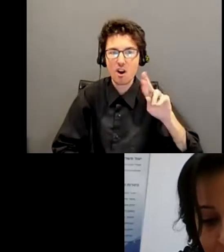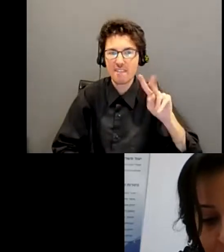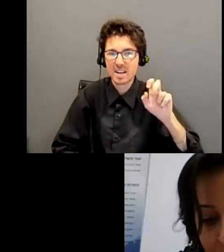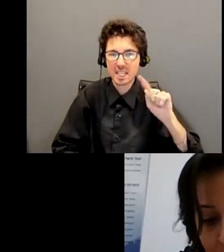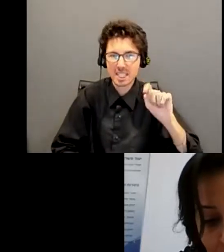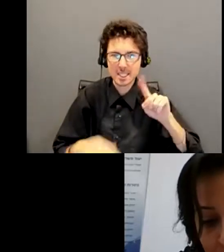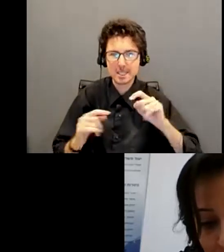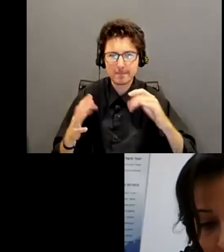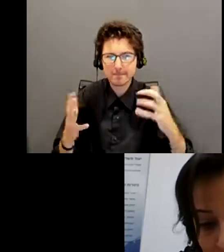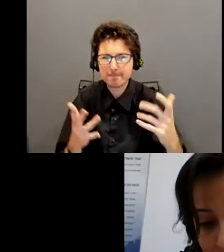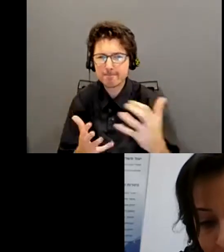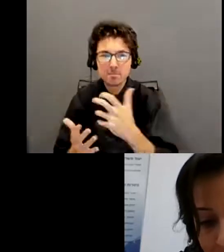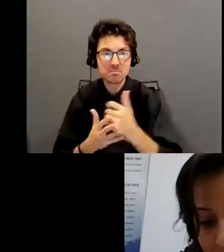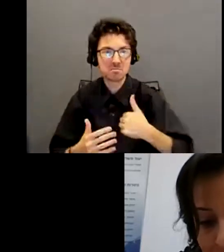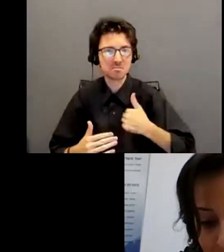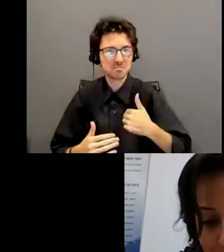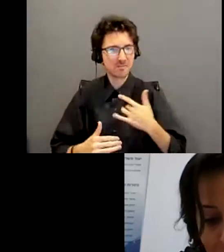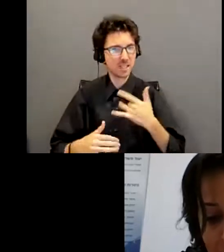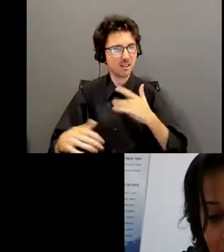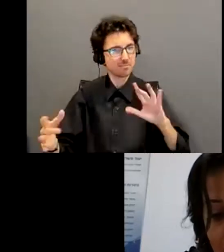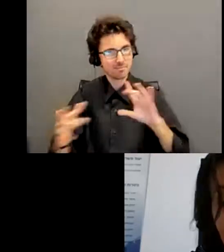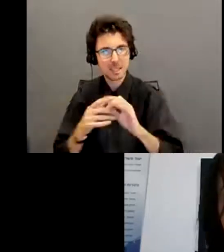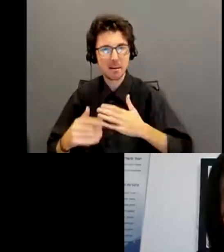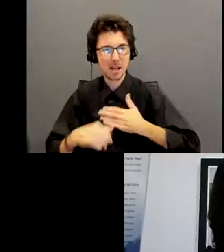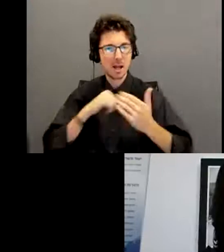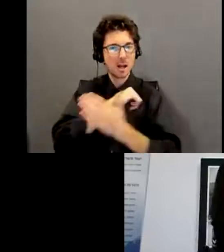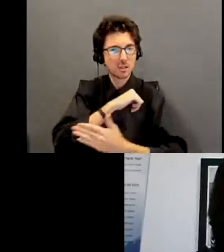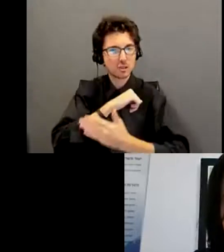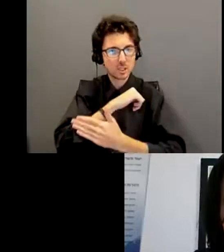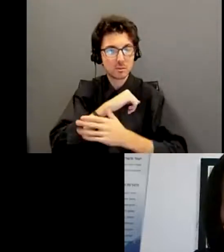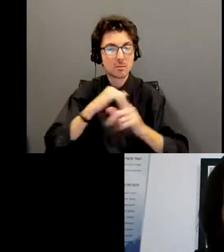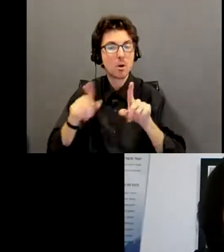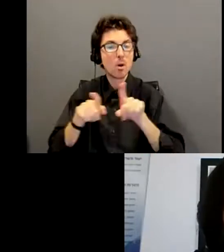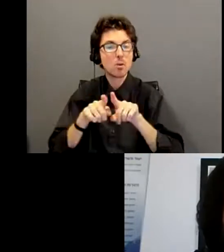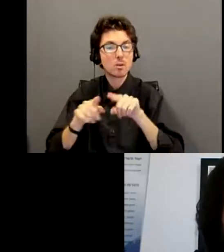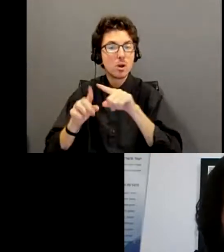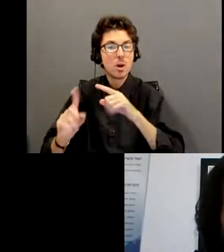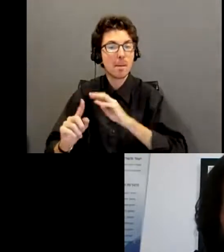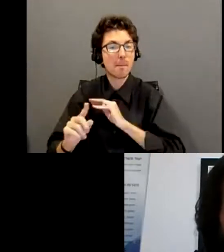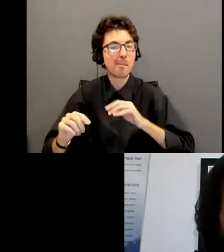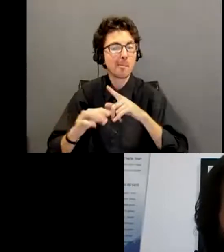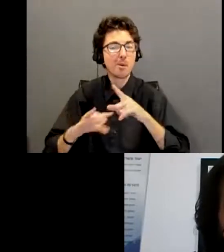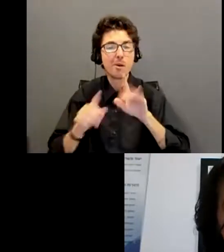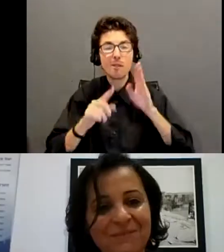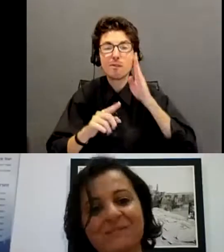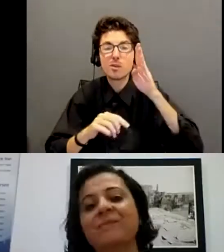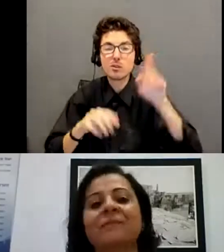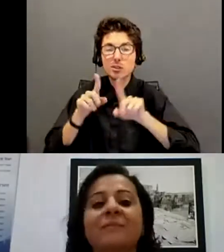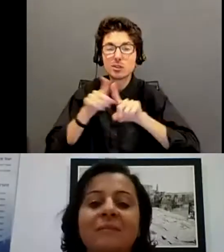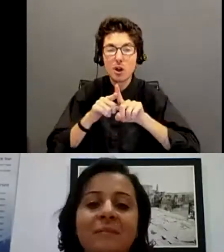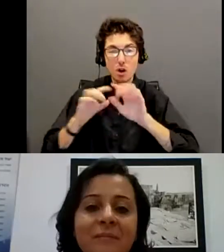old. The group allowed me to go on trips and visit many sites around the country. Thank you very much. Daniela